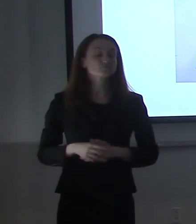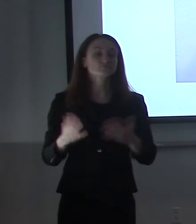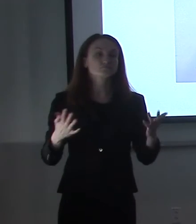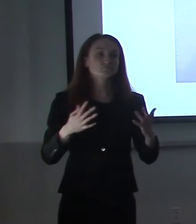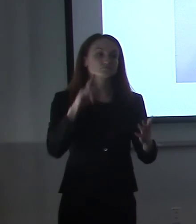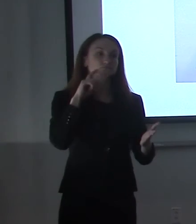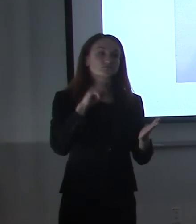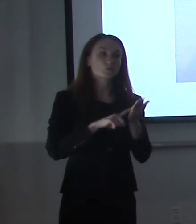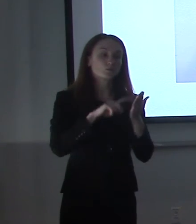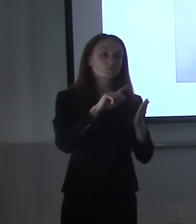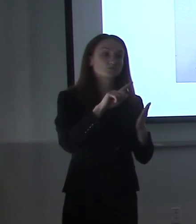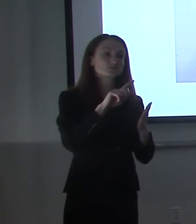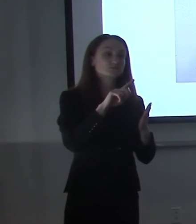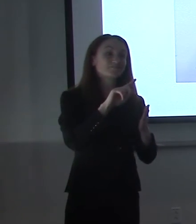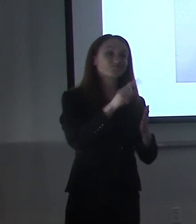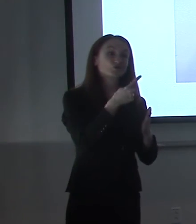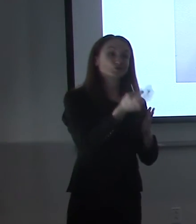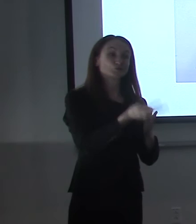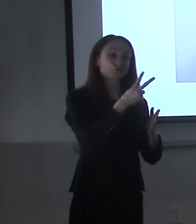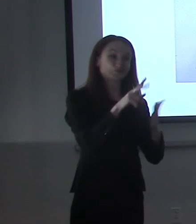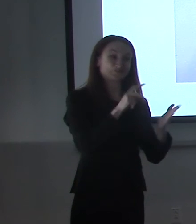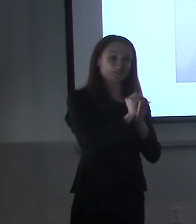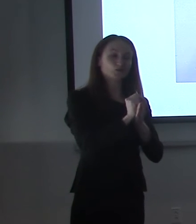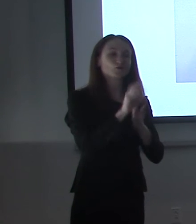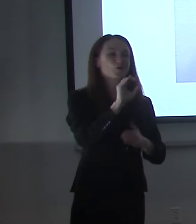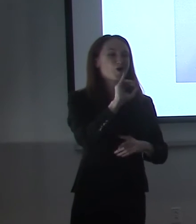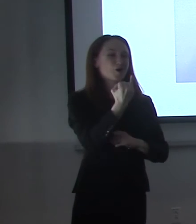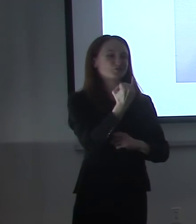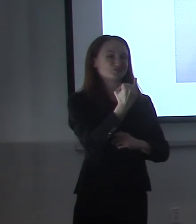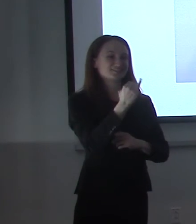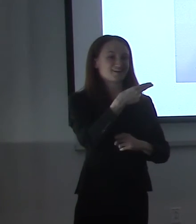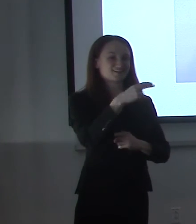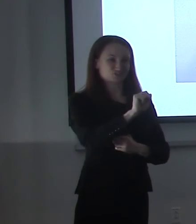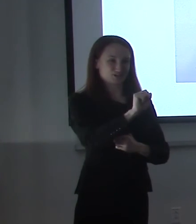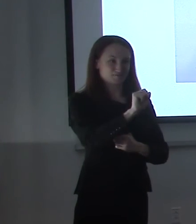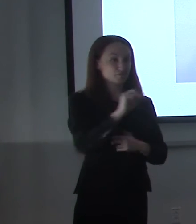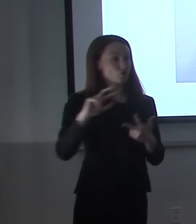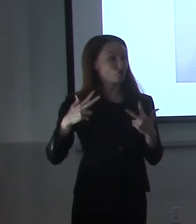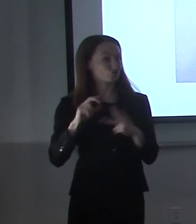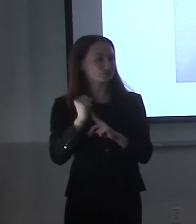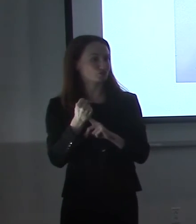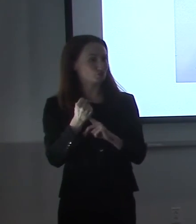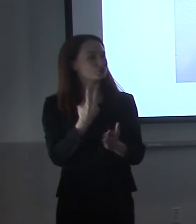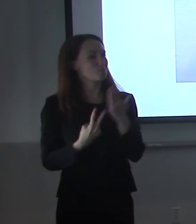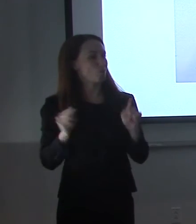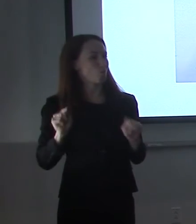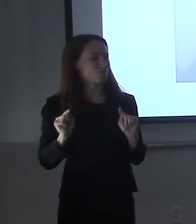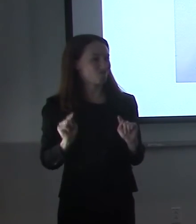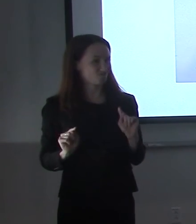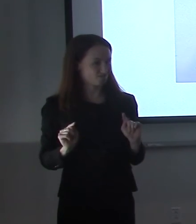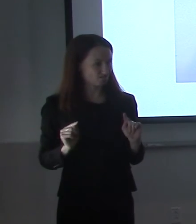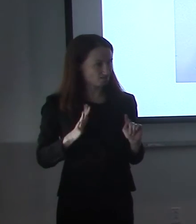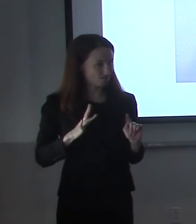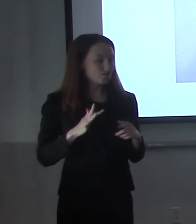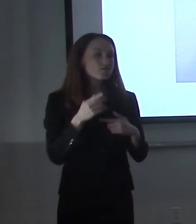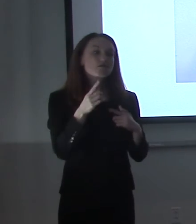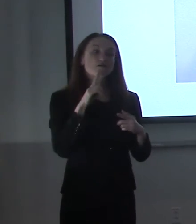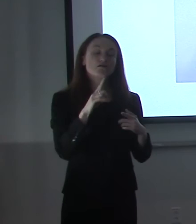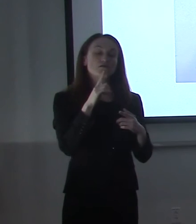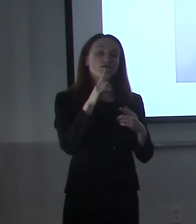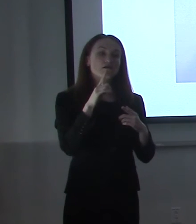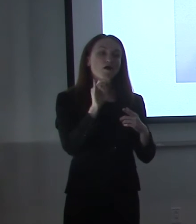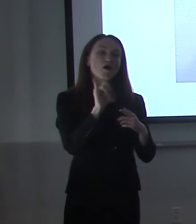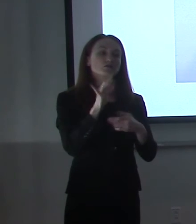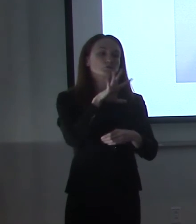So what you saw is for the first two, she used object handshakes, and in the third case, she used both. But crucially, she also included